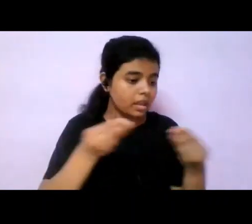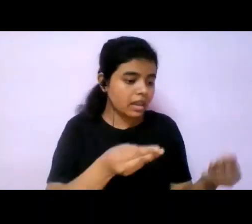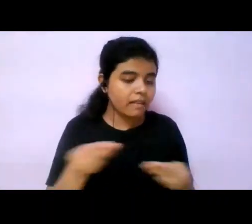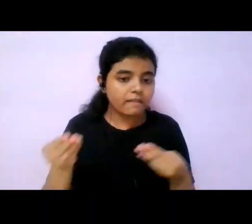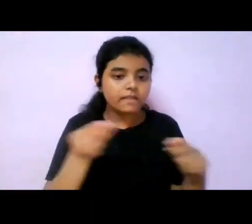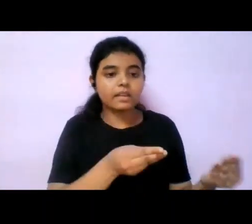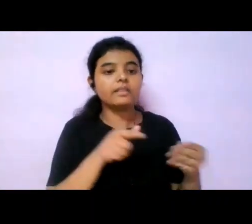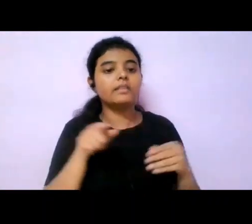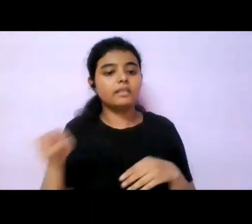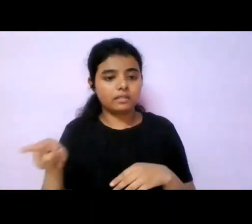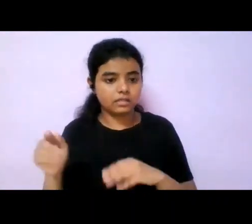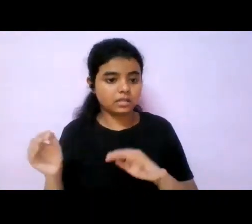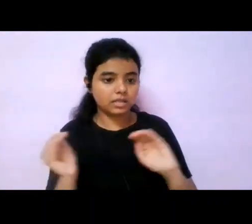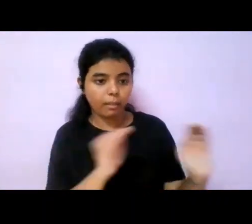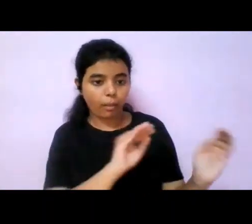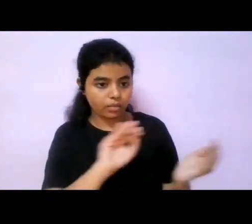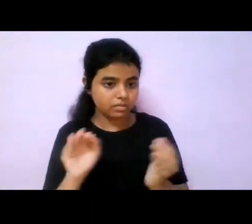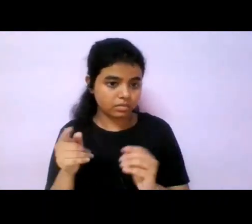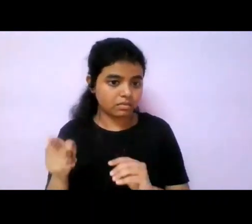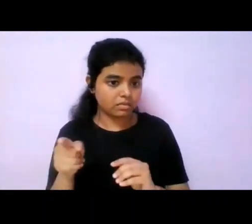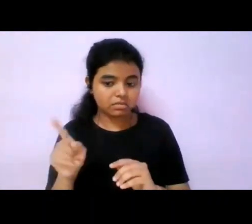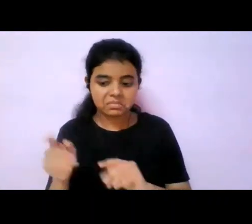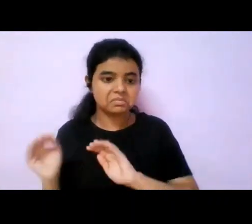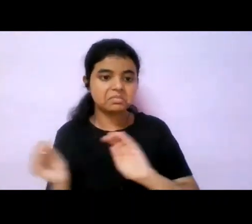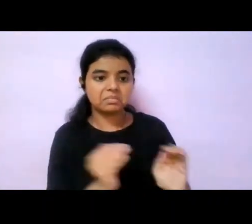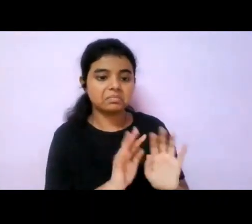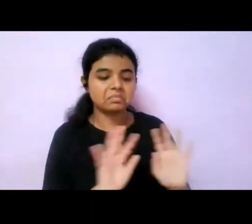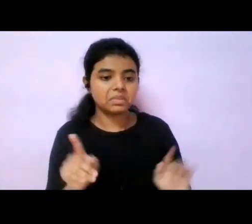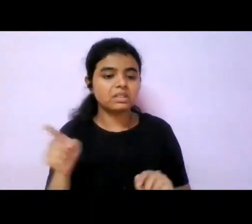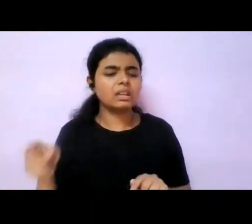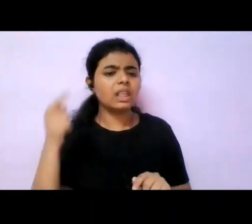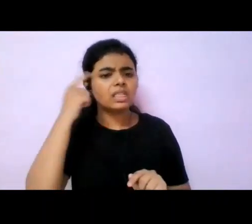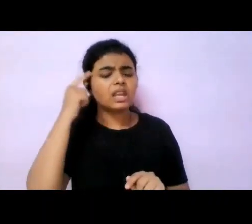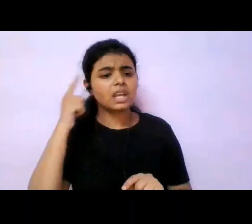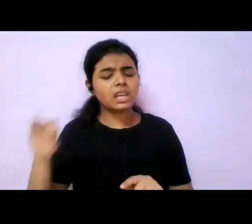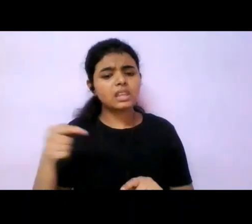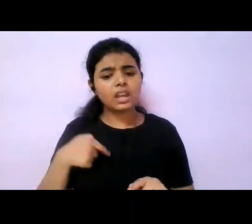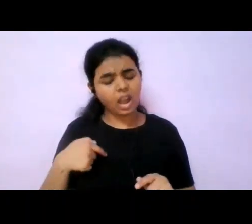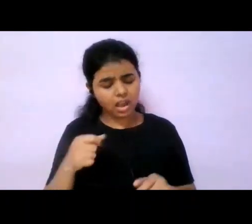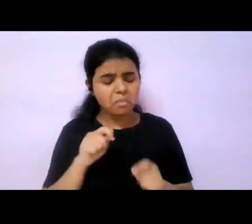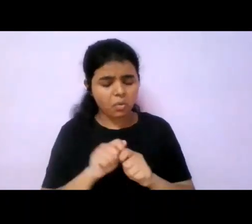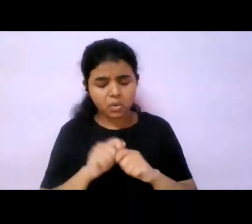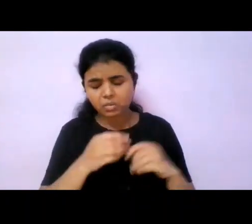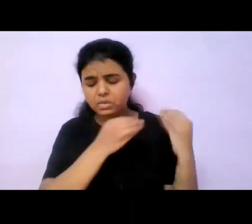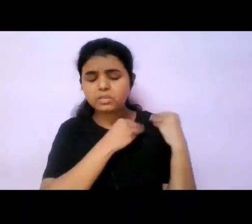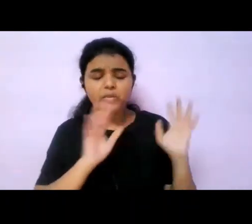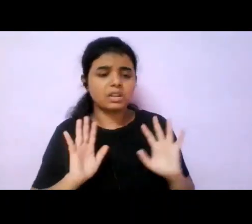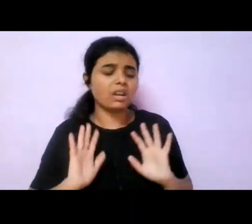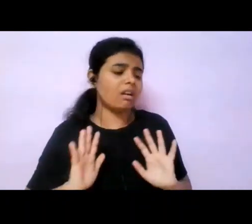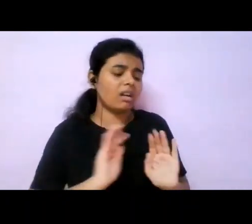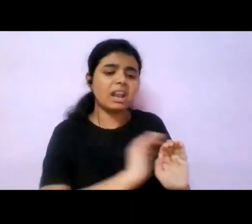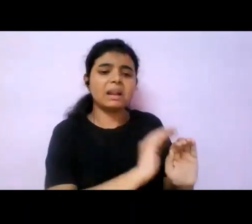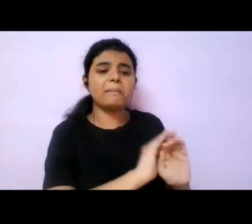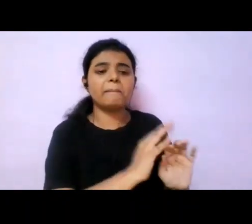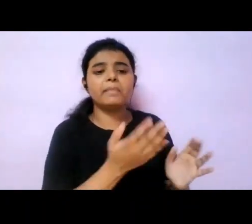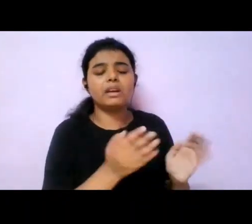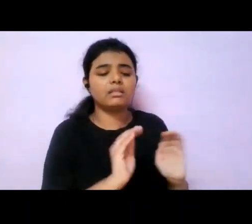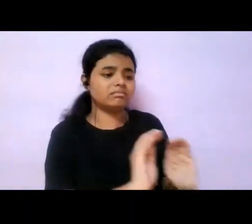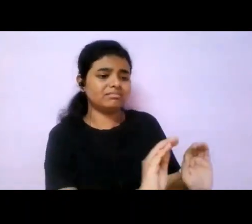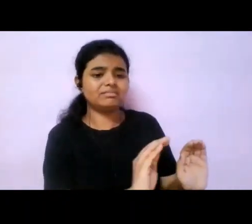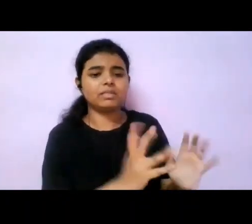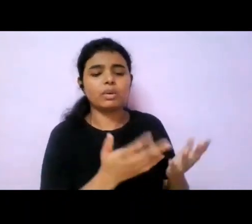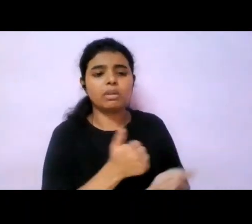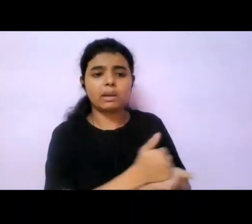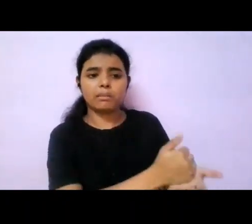work on themselves in terms, if that's the kind of role they're filling. But it's interesting, the literature around disability community,